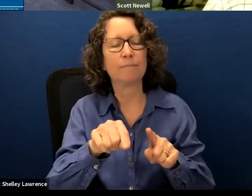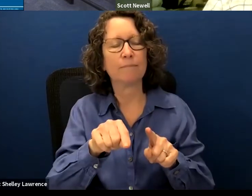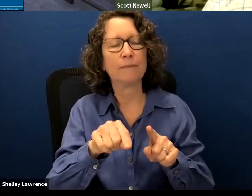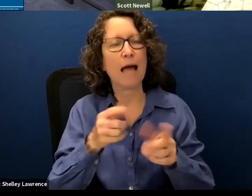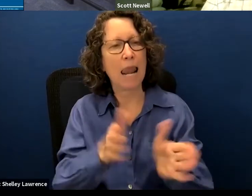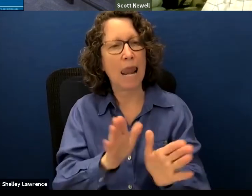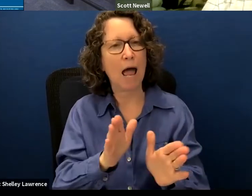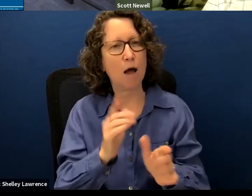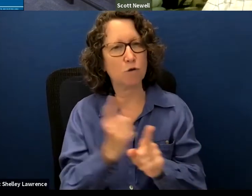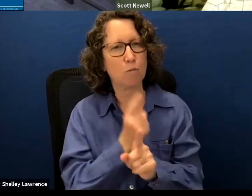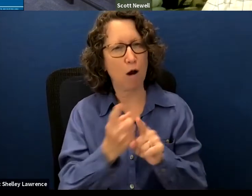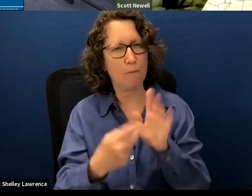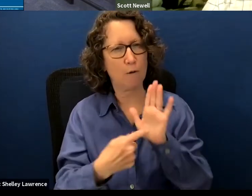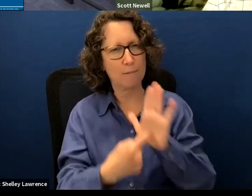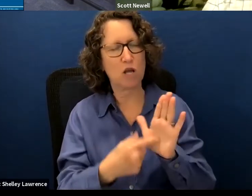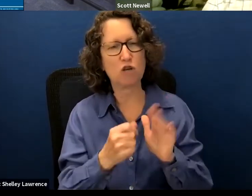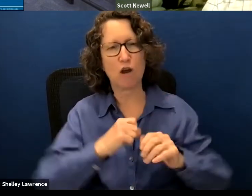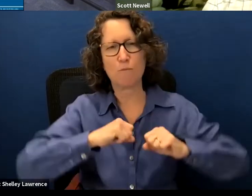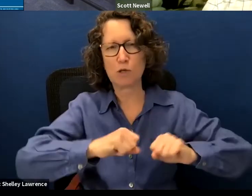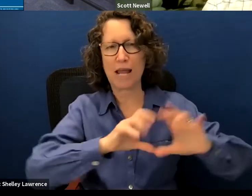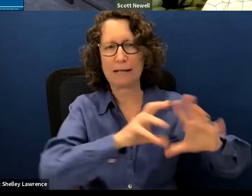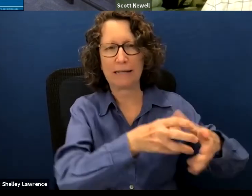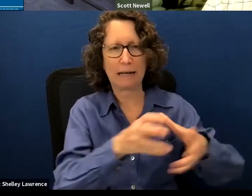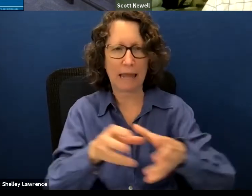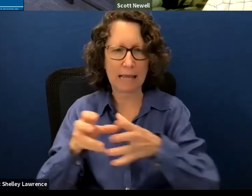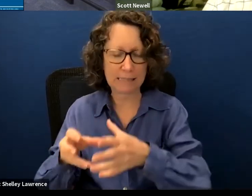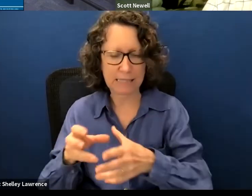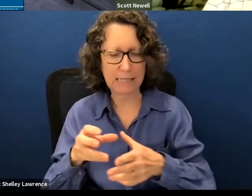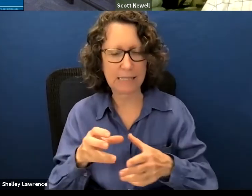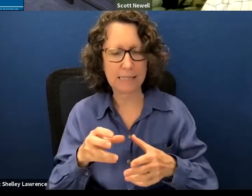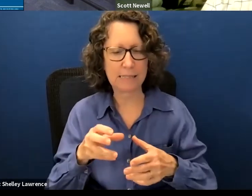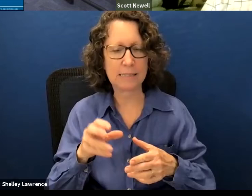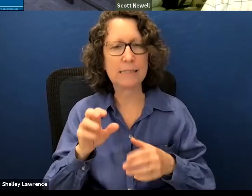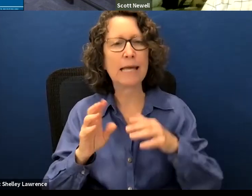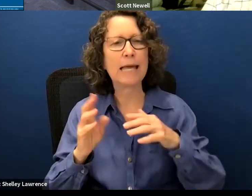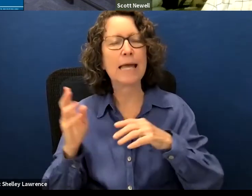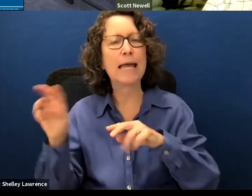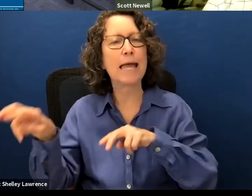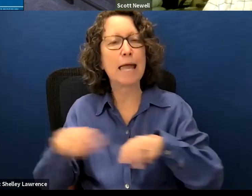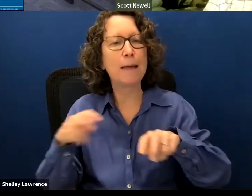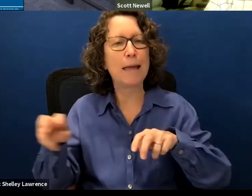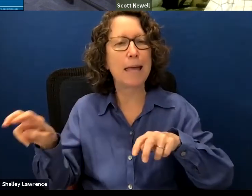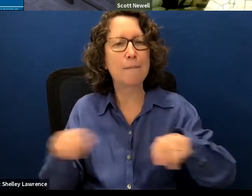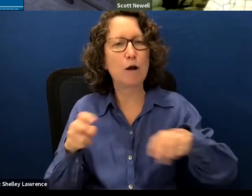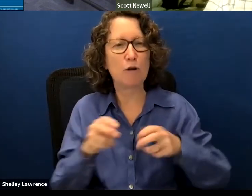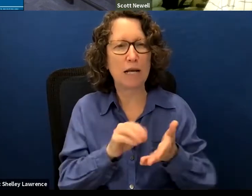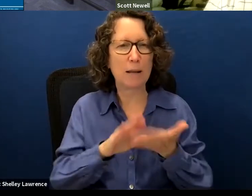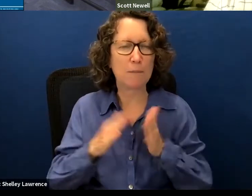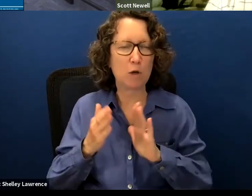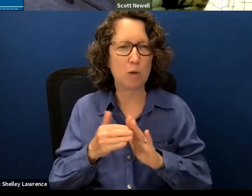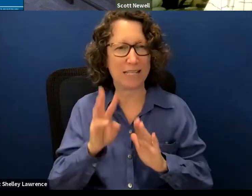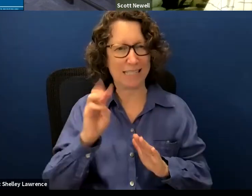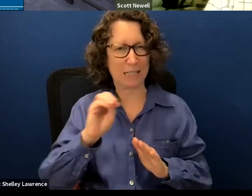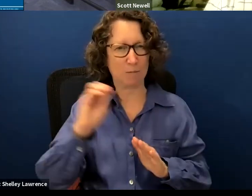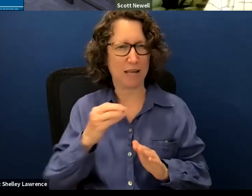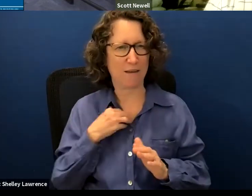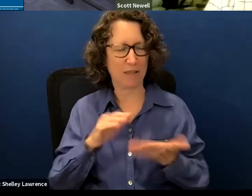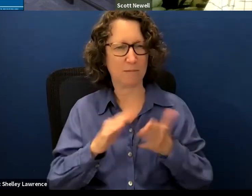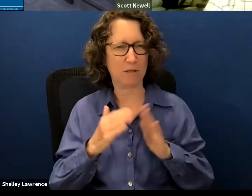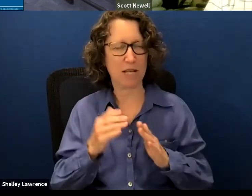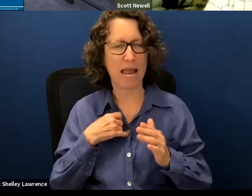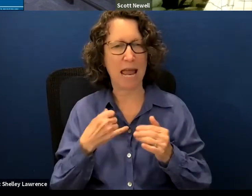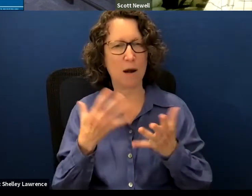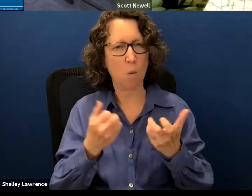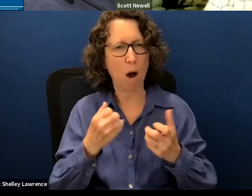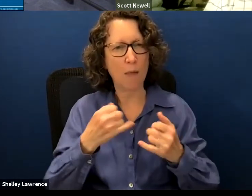allows the proper representation of protected classes. The immigrant community is over 60% of the district, and we need to create fair boundaries to